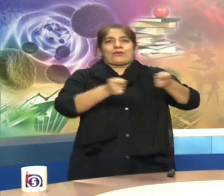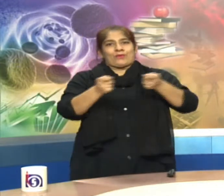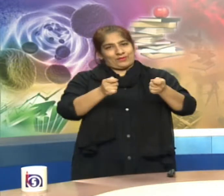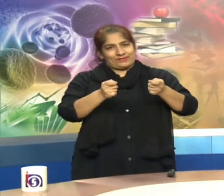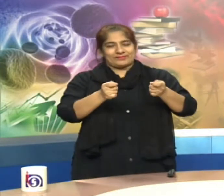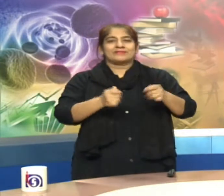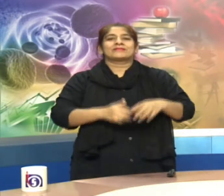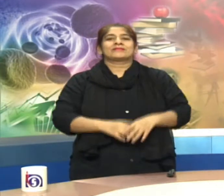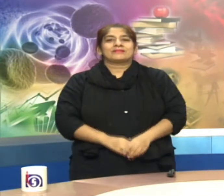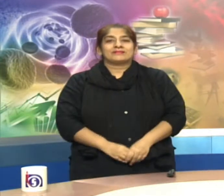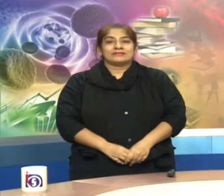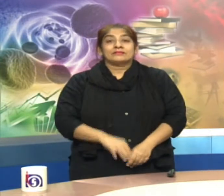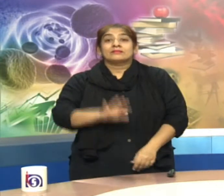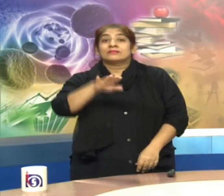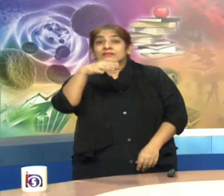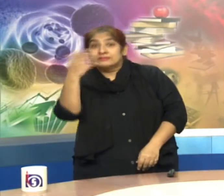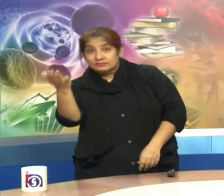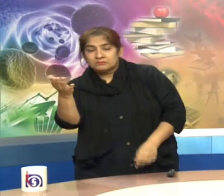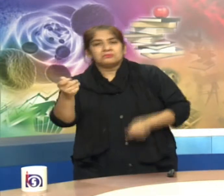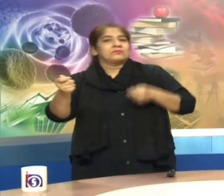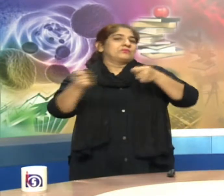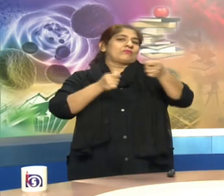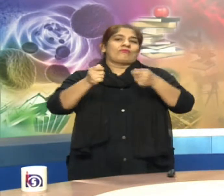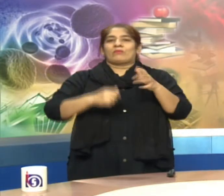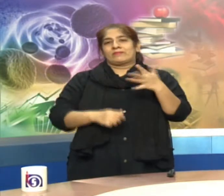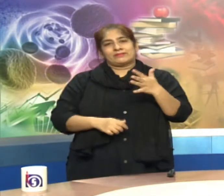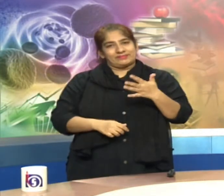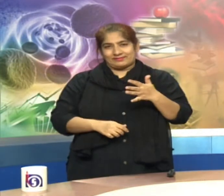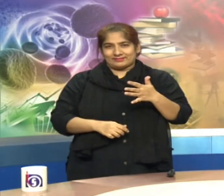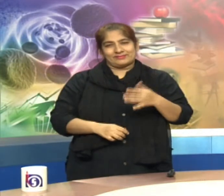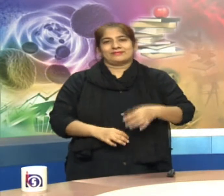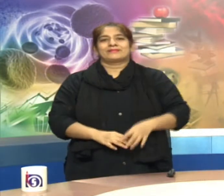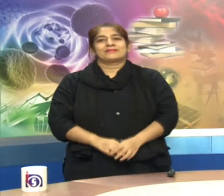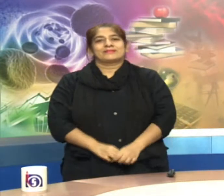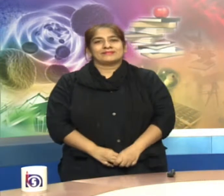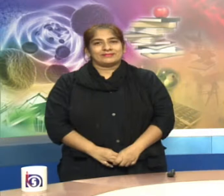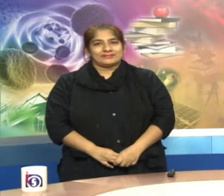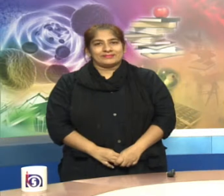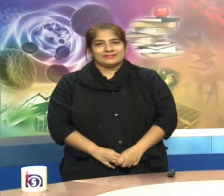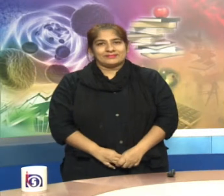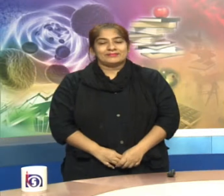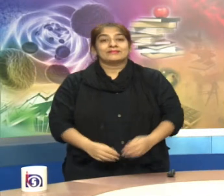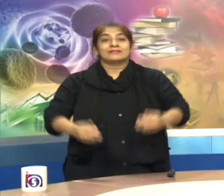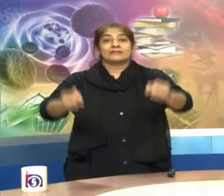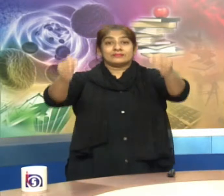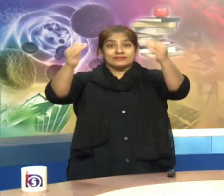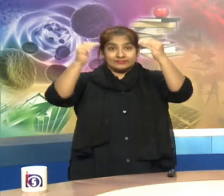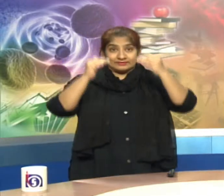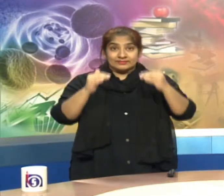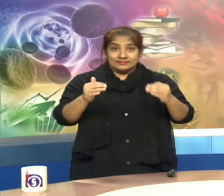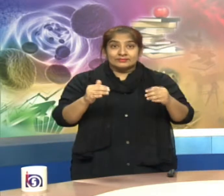full control, this is a full control, so that is advertising. And in publicity, there is no control.